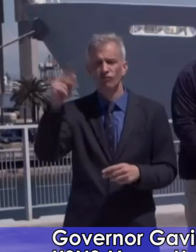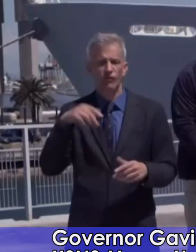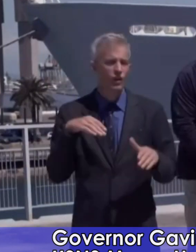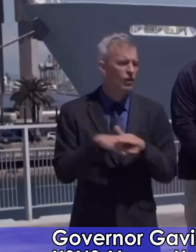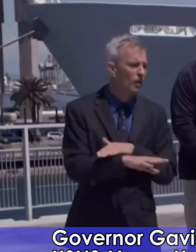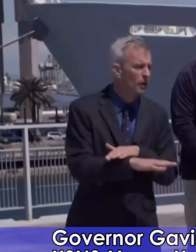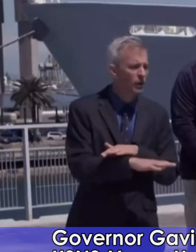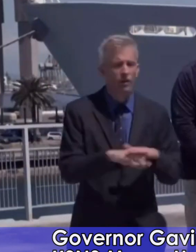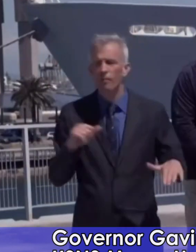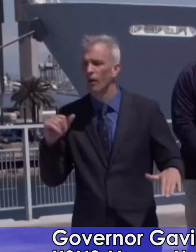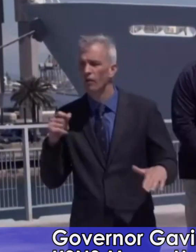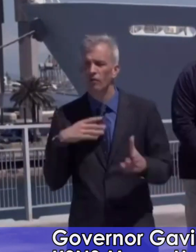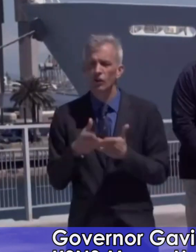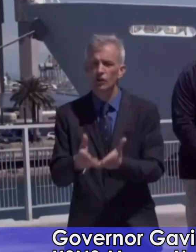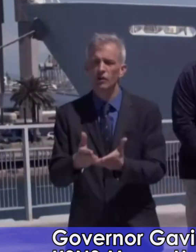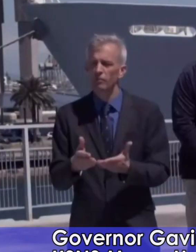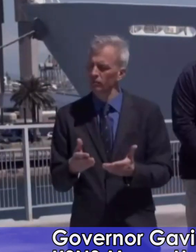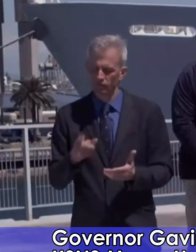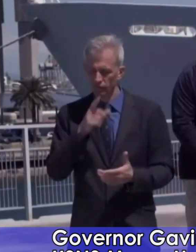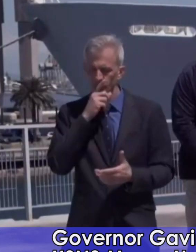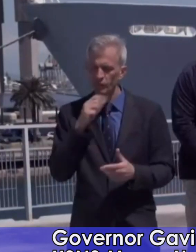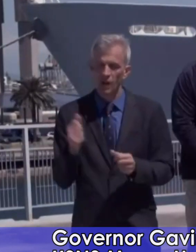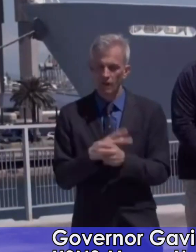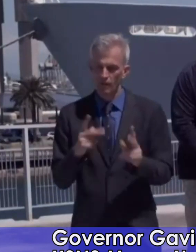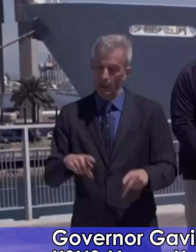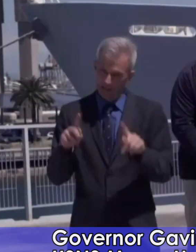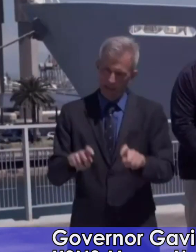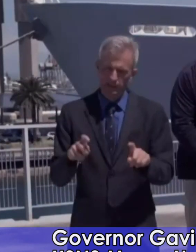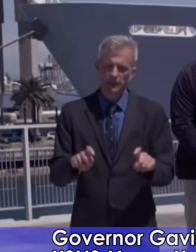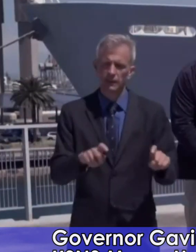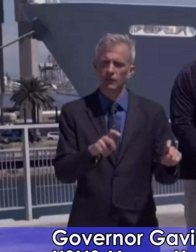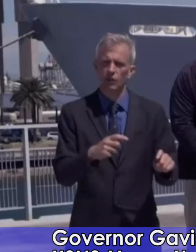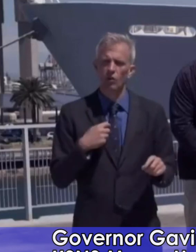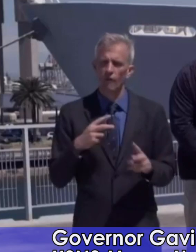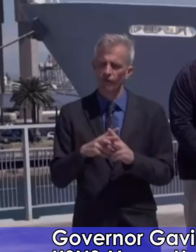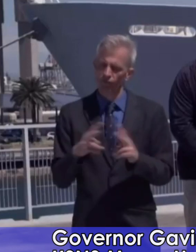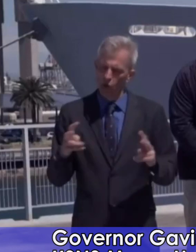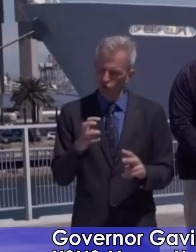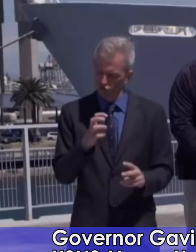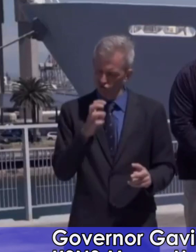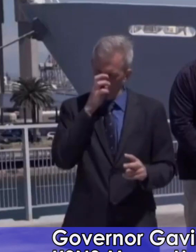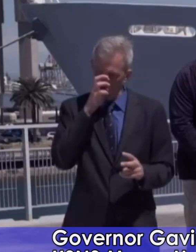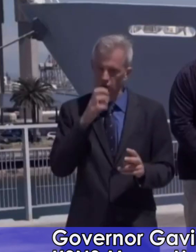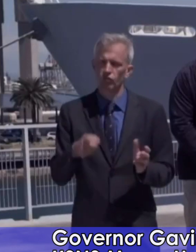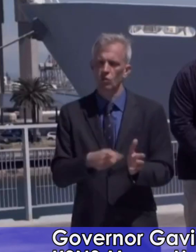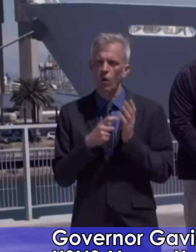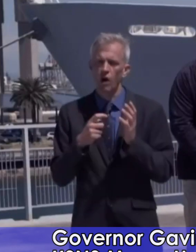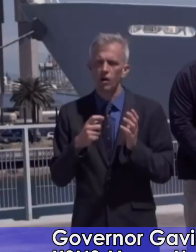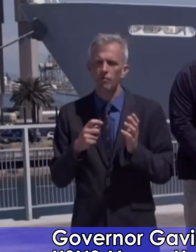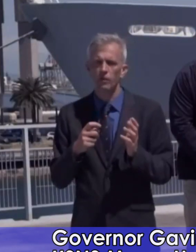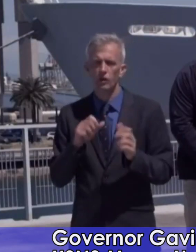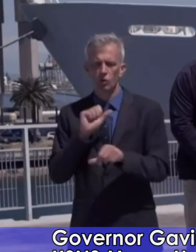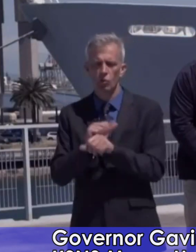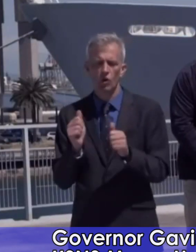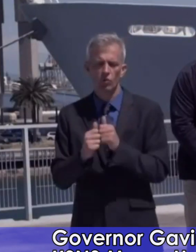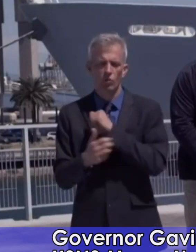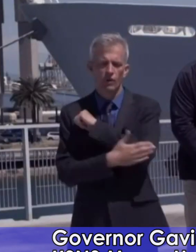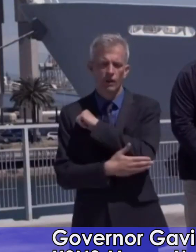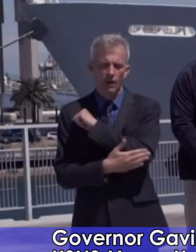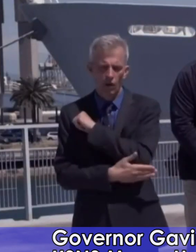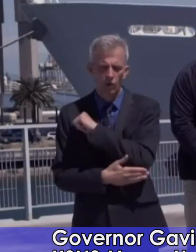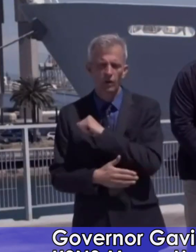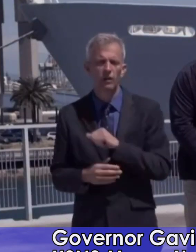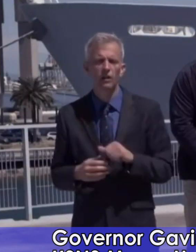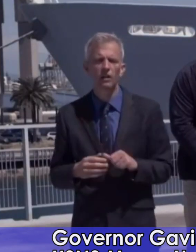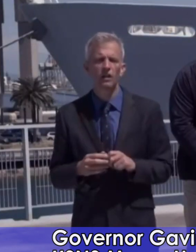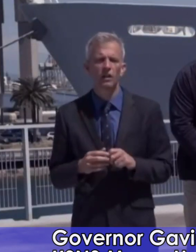this ship. Everybody's being tested, and we have very strict protocols working with the county, Dr. Galley at the county